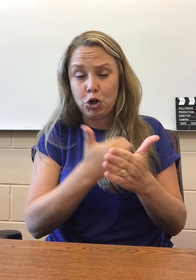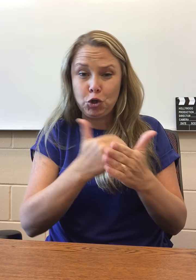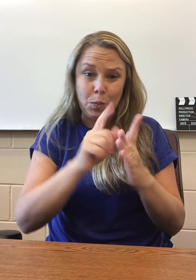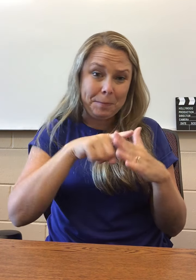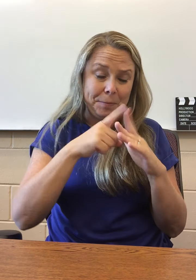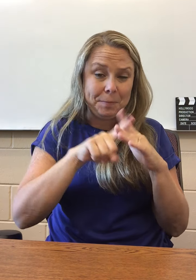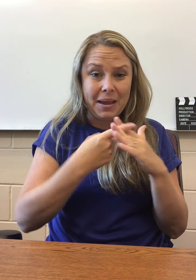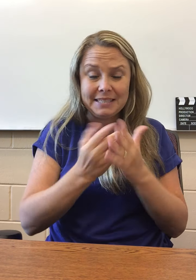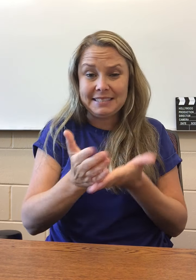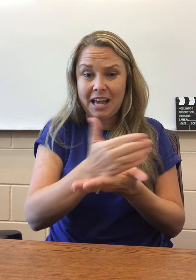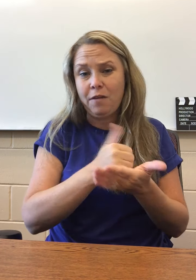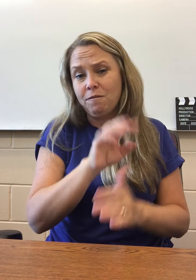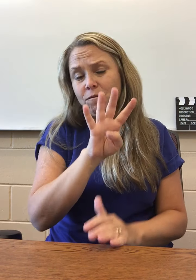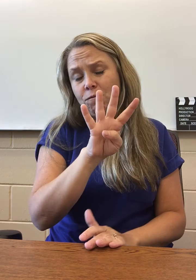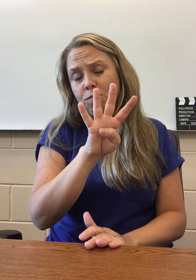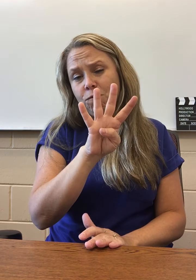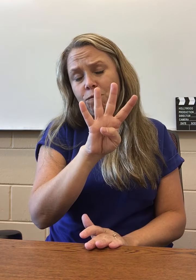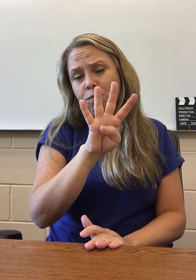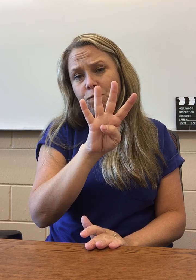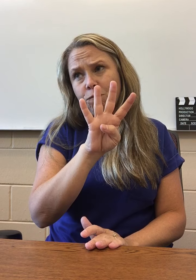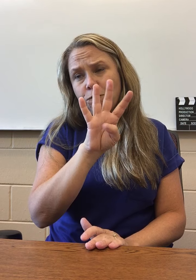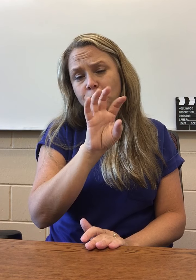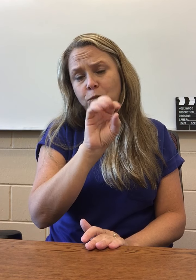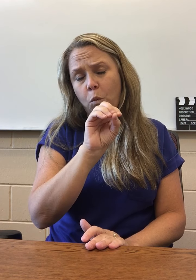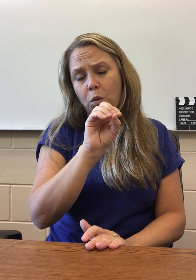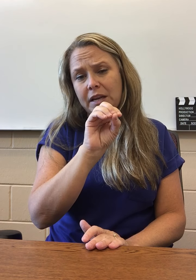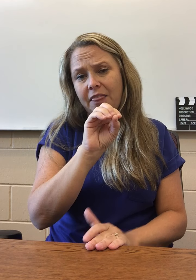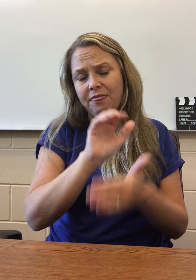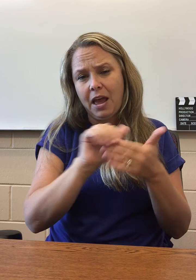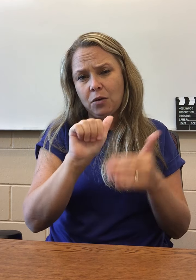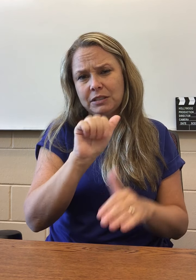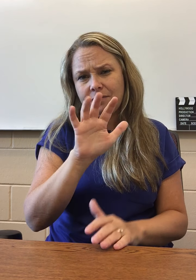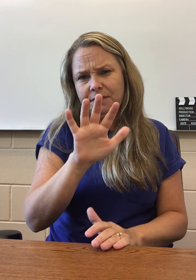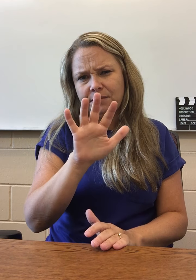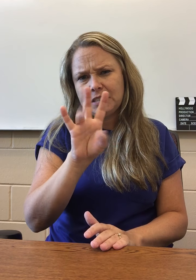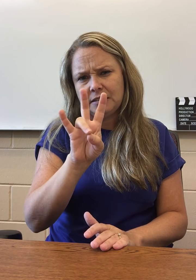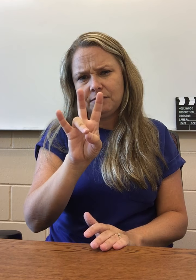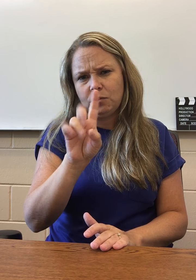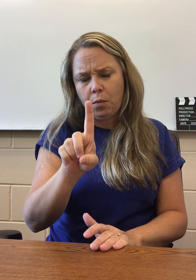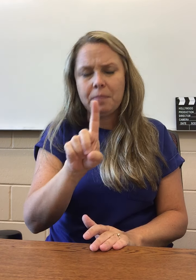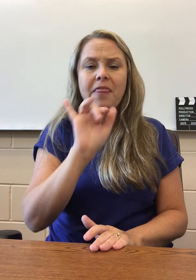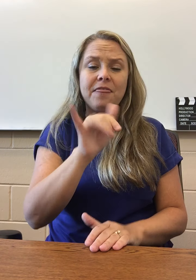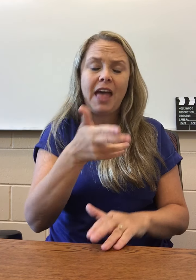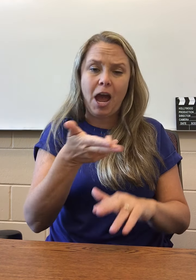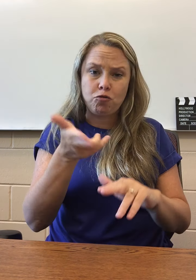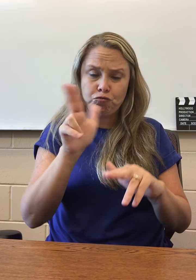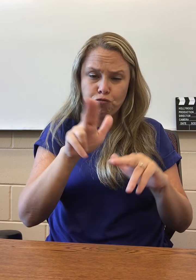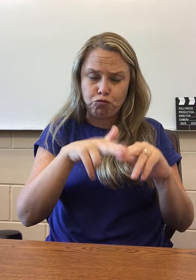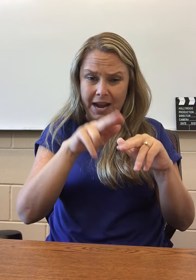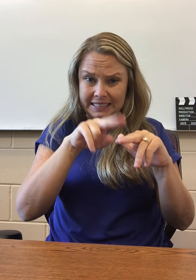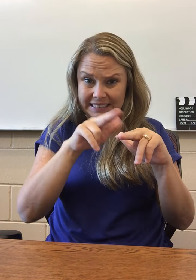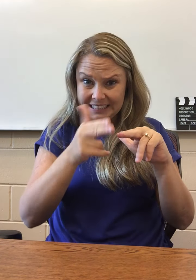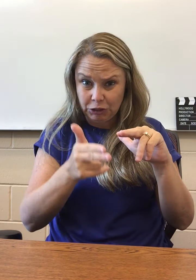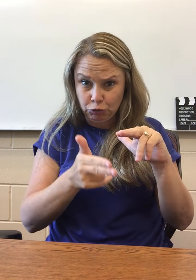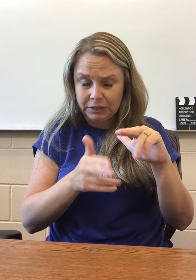thousand seven hundred and fifty one dollars and that that raise decreased as you got up to year nine